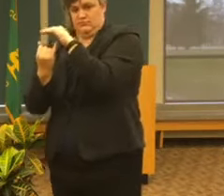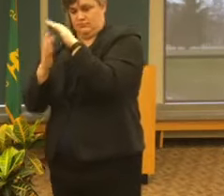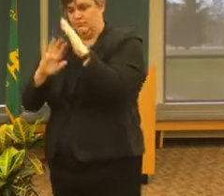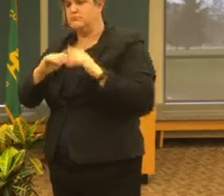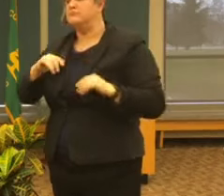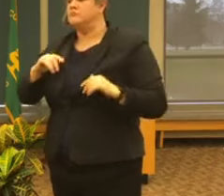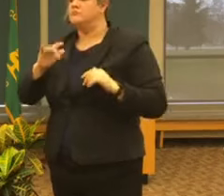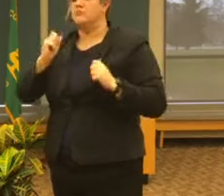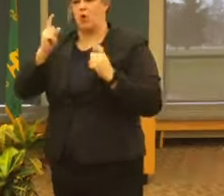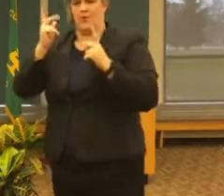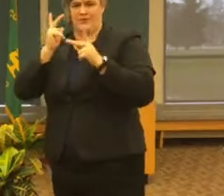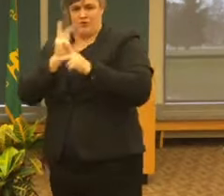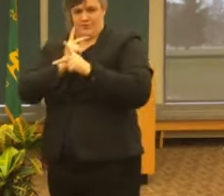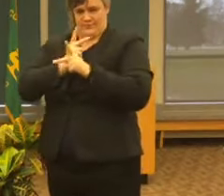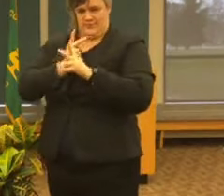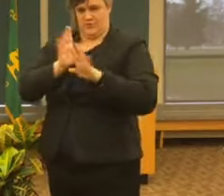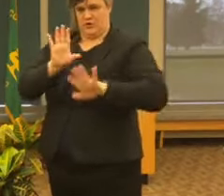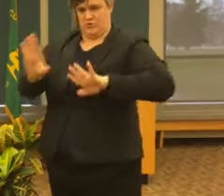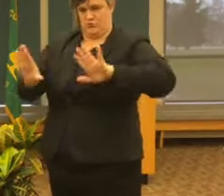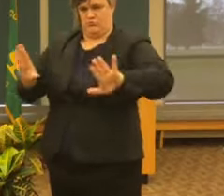places for all of those folks.